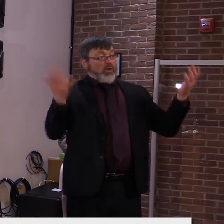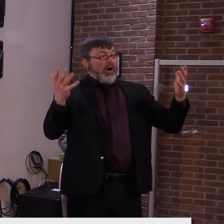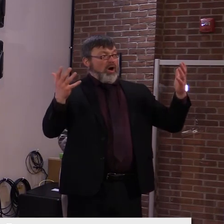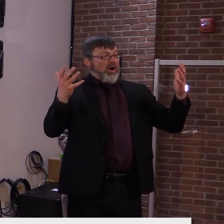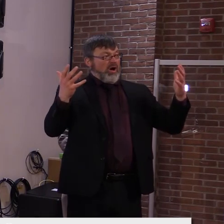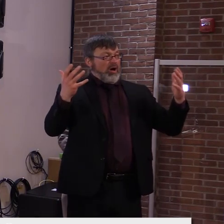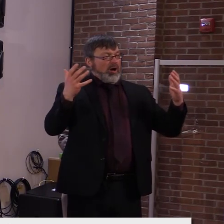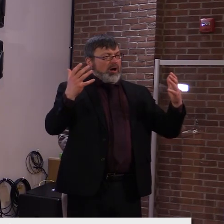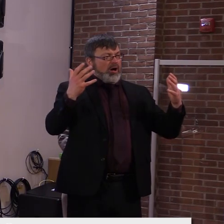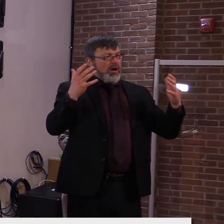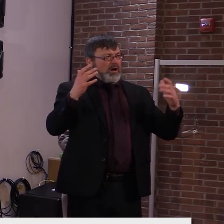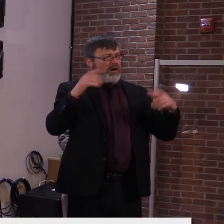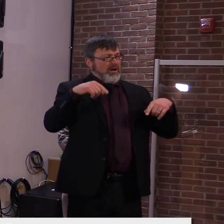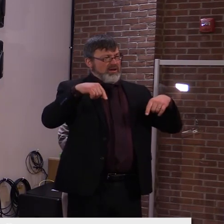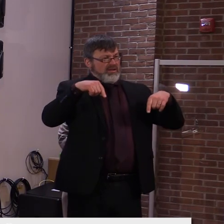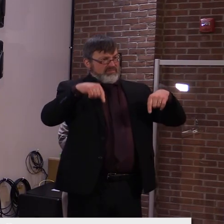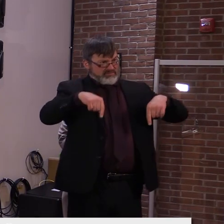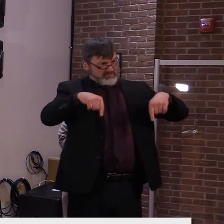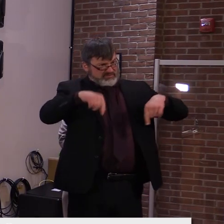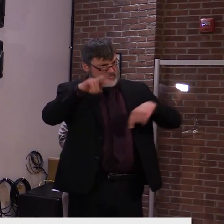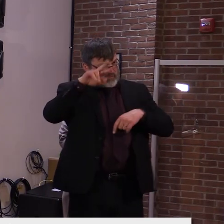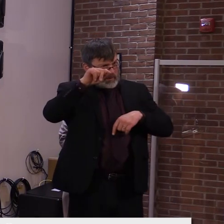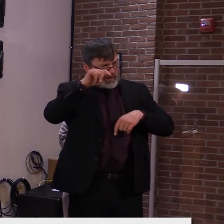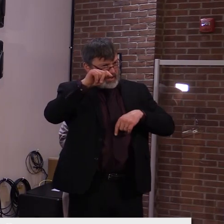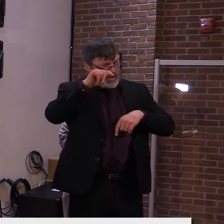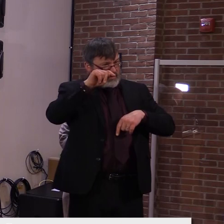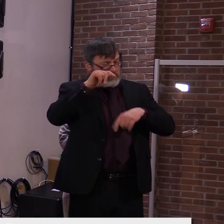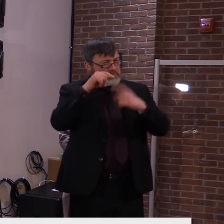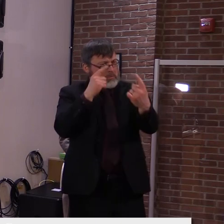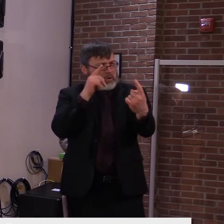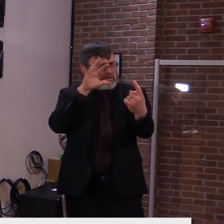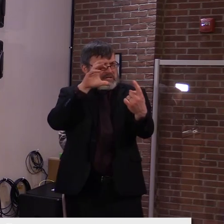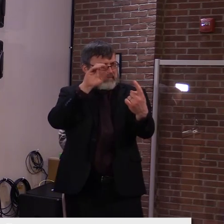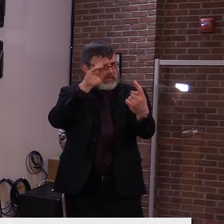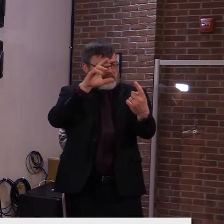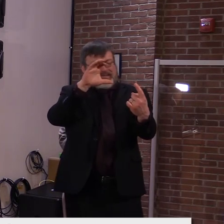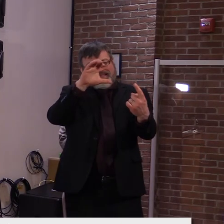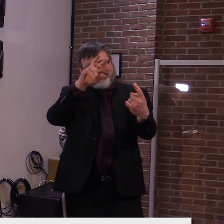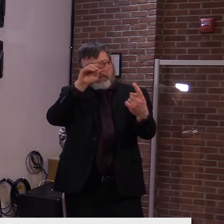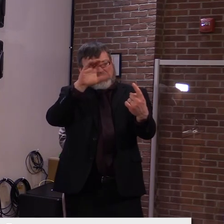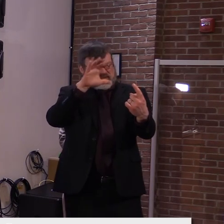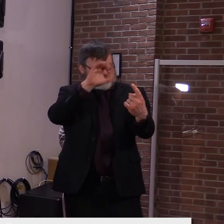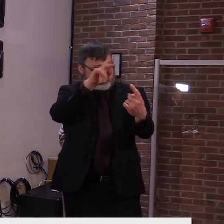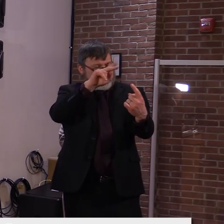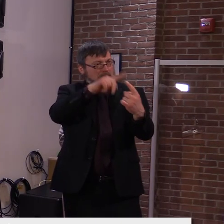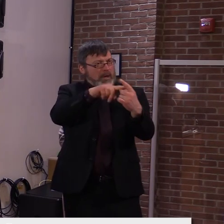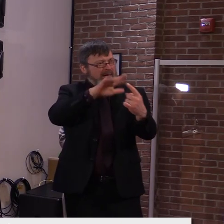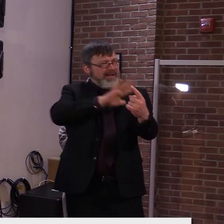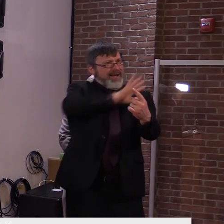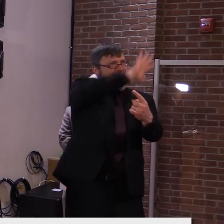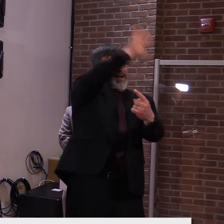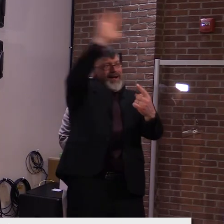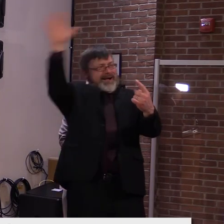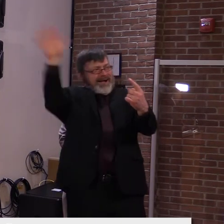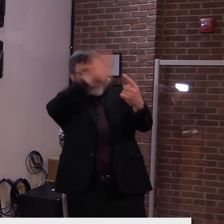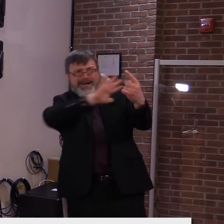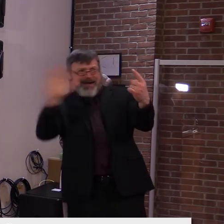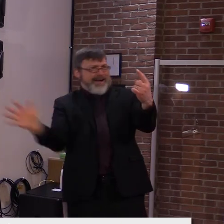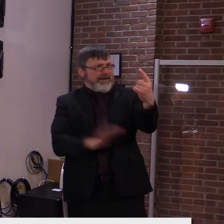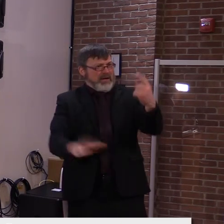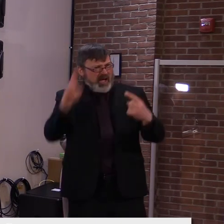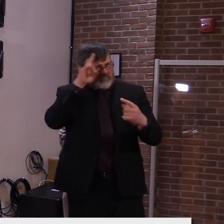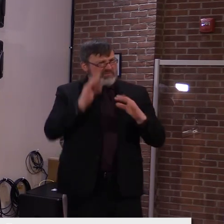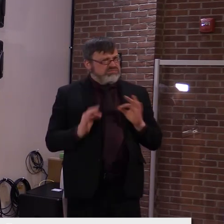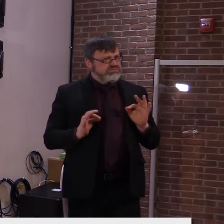state. CVMC sticks out as the outlier. UVMMC has had a